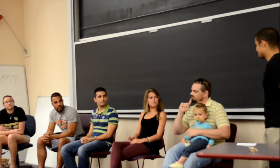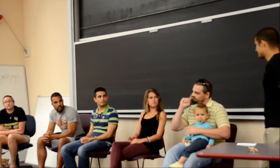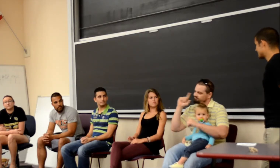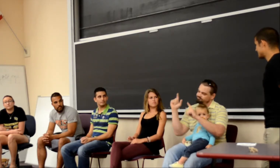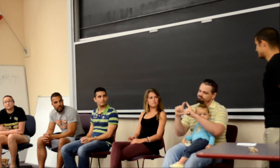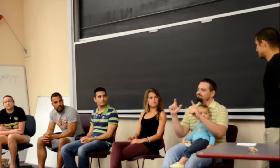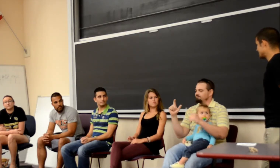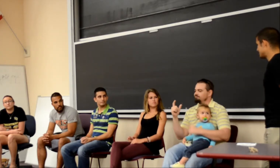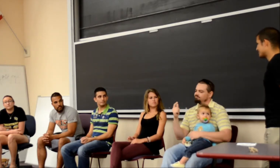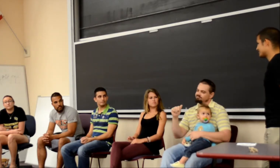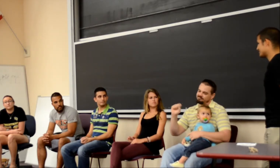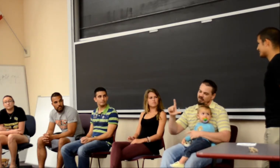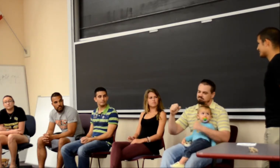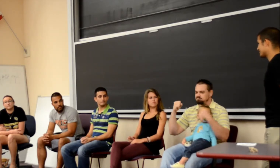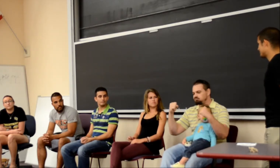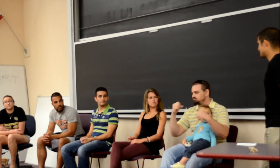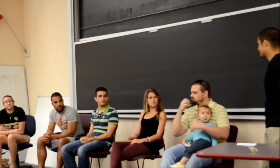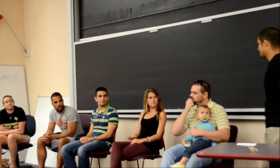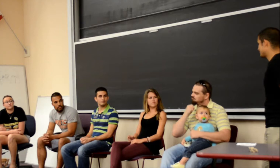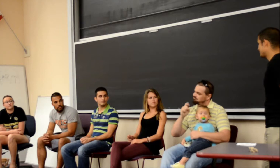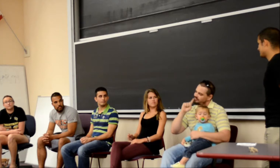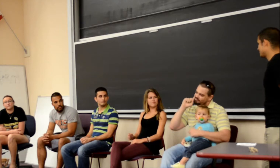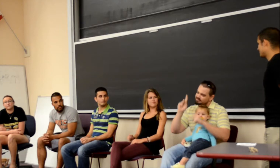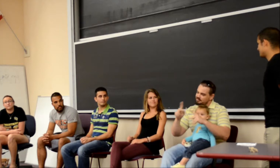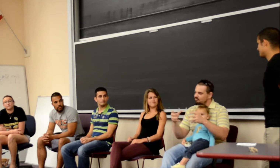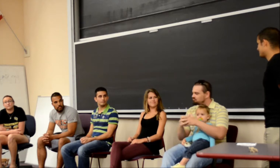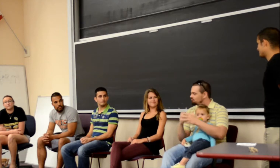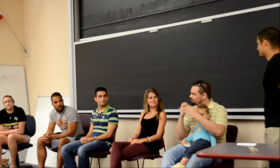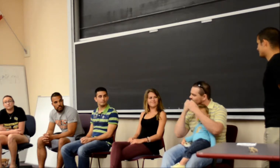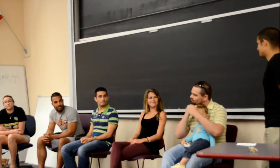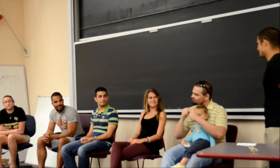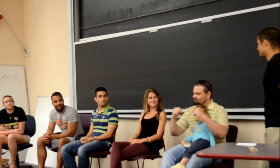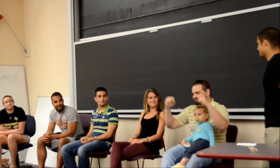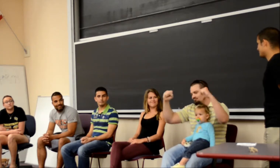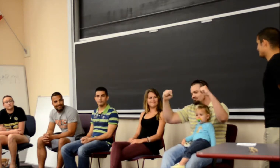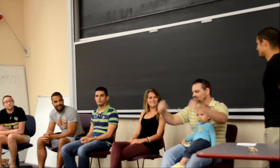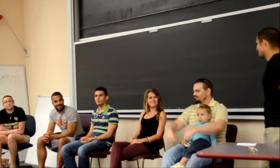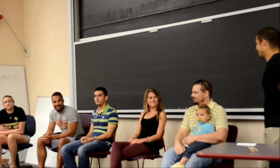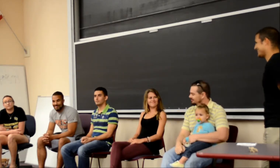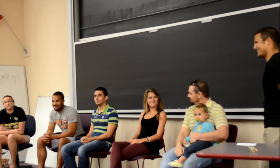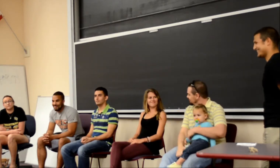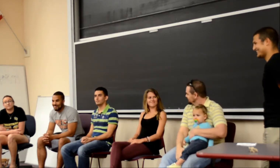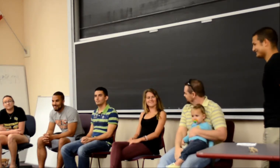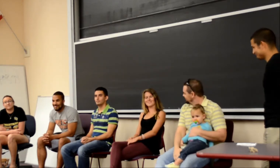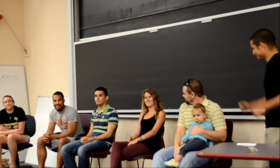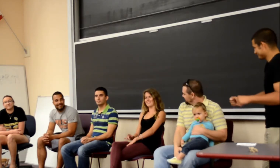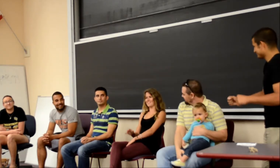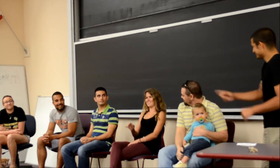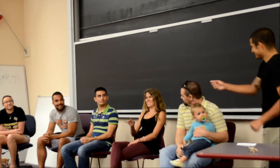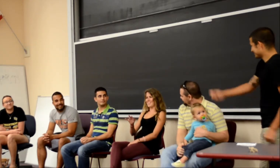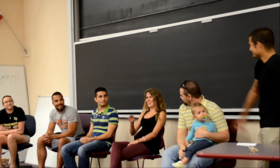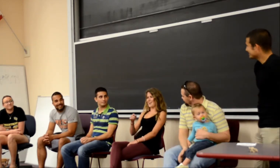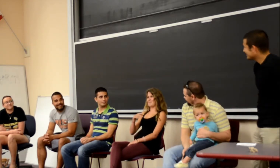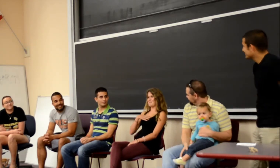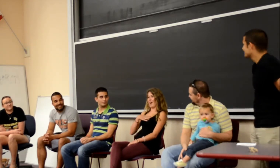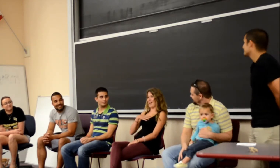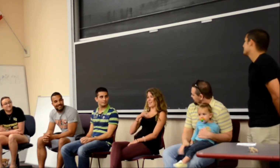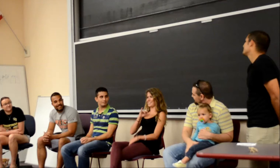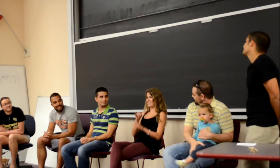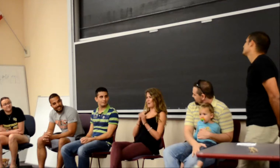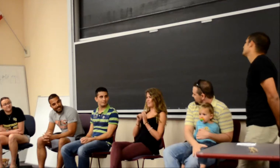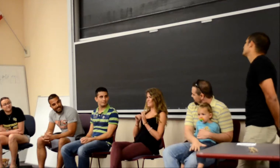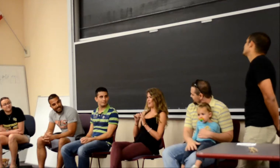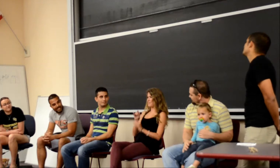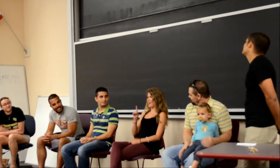but I identify myself as big D deaf. I use ASL, and I usually hang out with deaf people all the time.